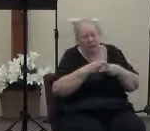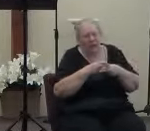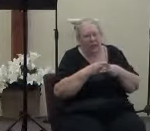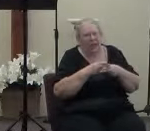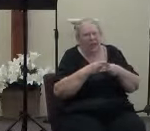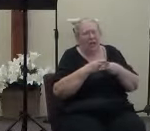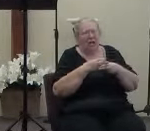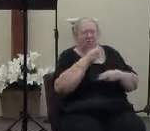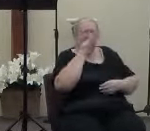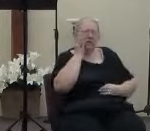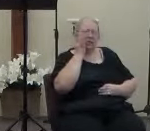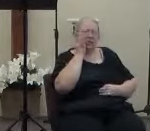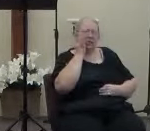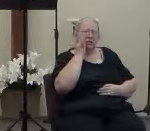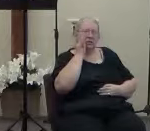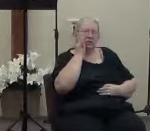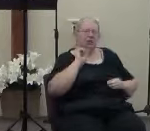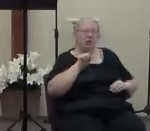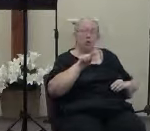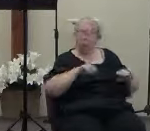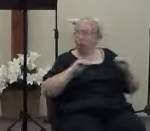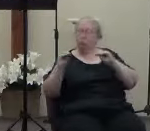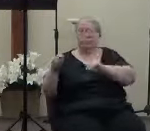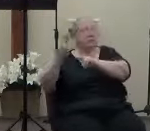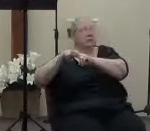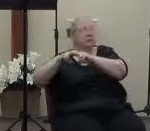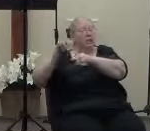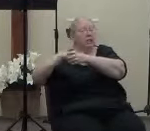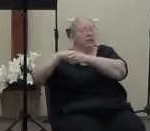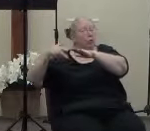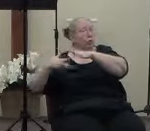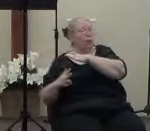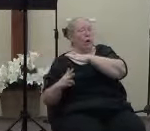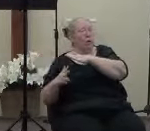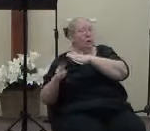You can put a chair in the garage and call it a car, but the thing's still a chair.